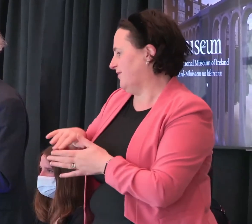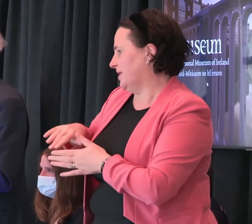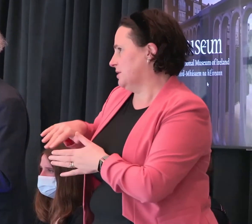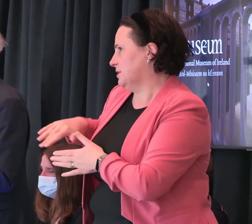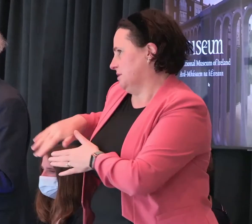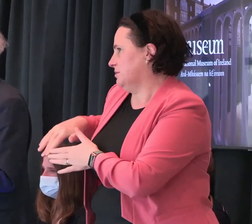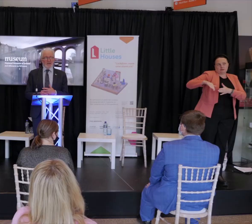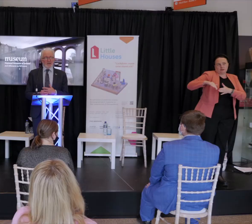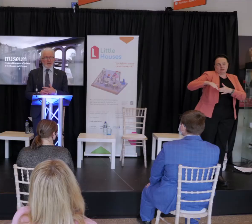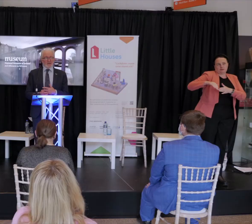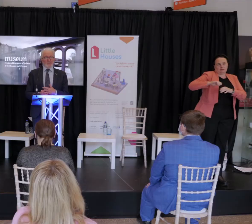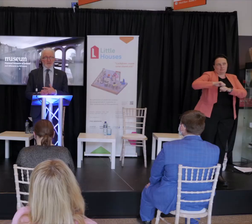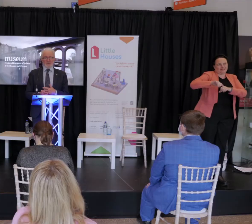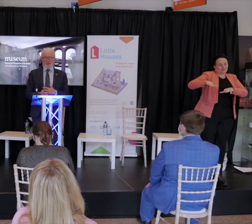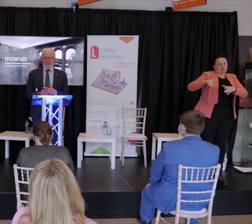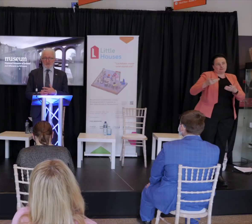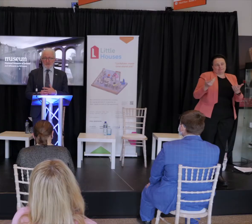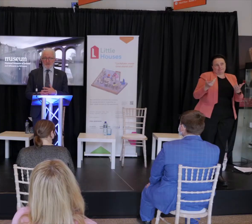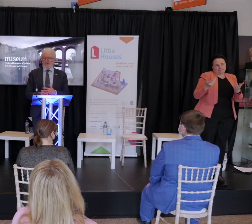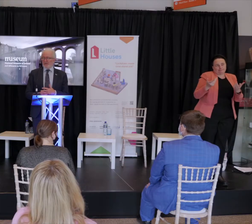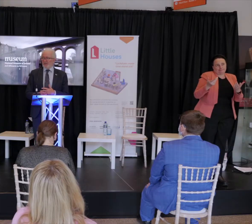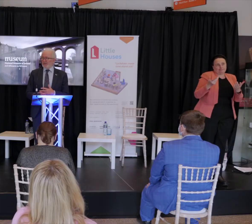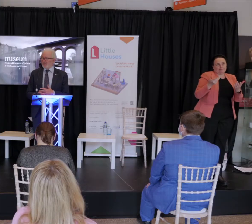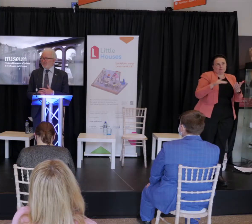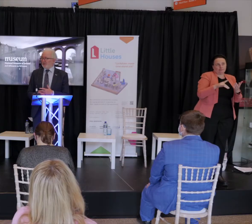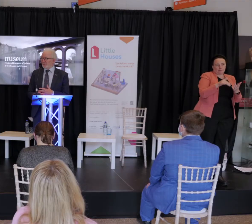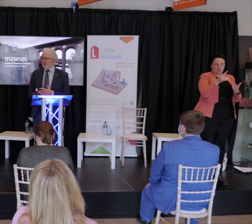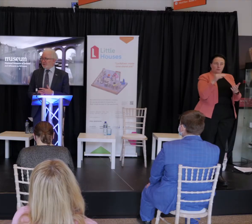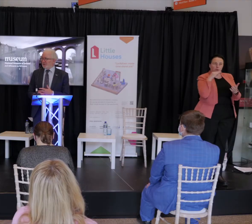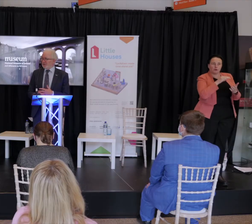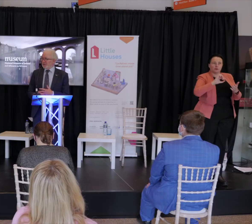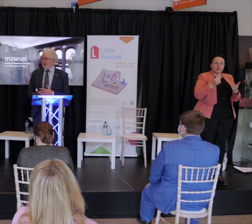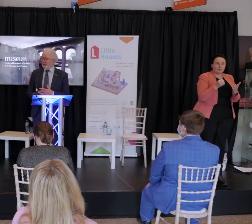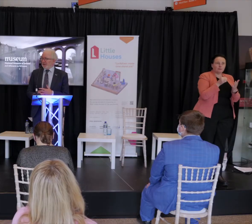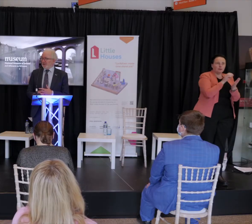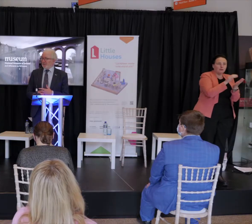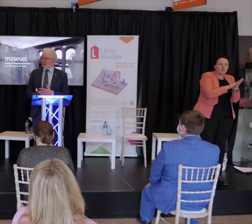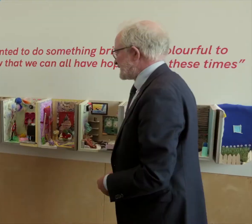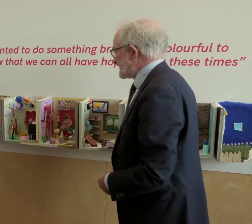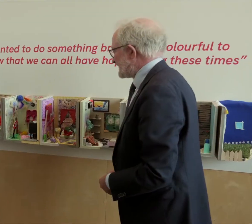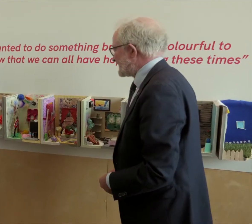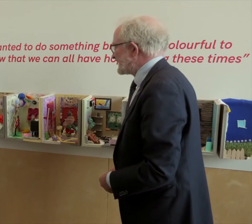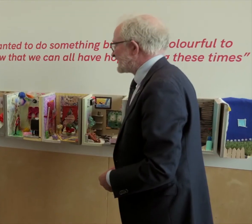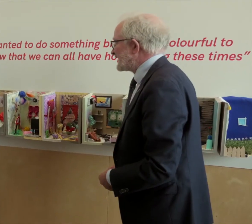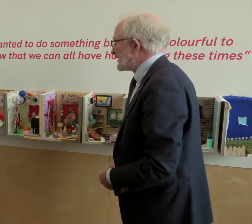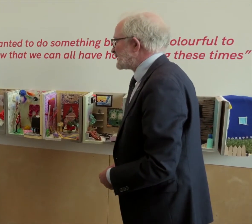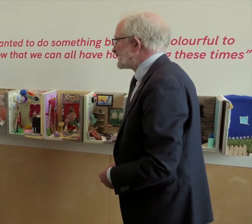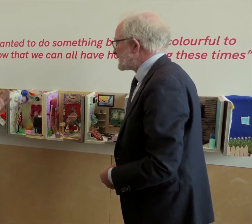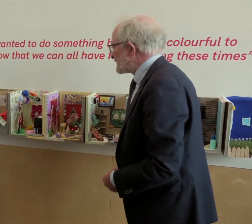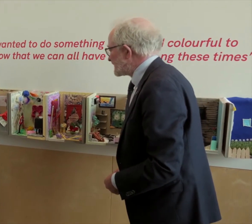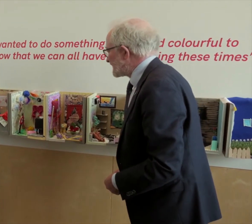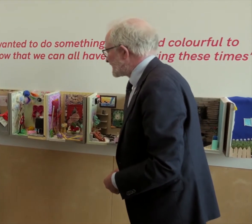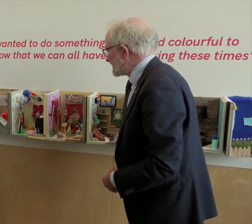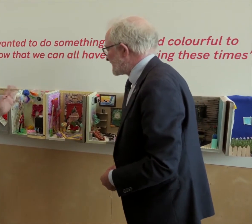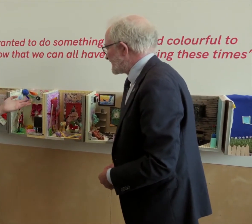long road to go yet, I think it's really important that we document that. I think that we document people's stories and that we're aware and conscious of